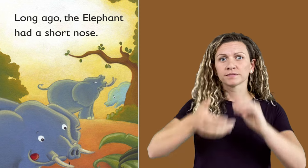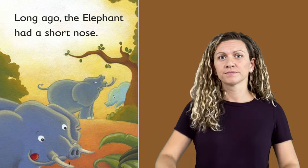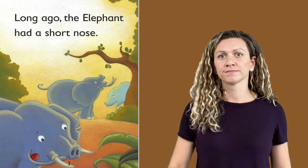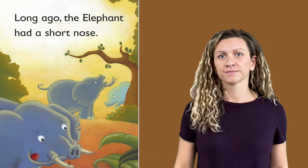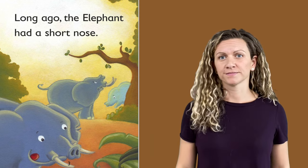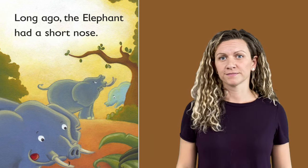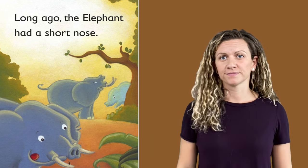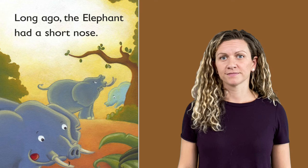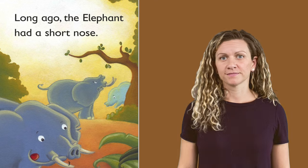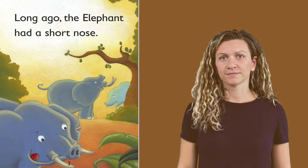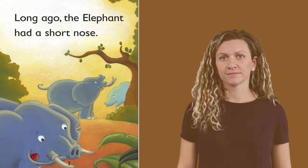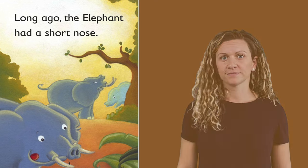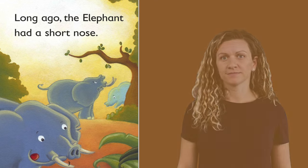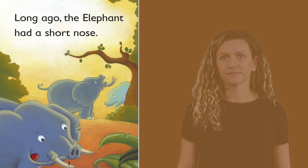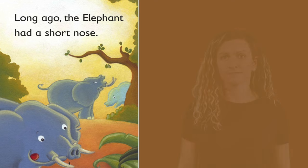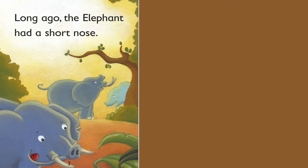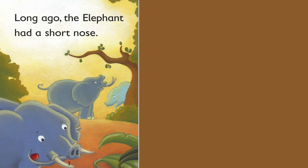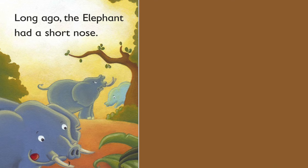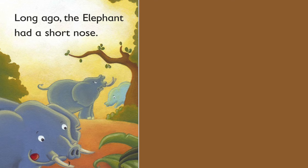it was short